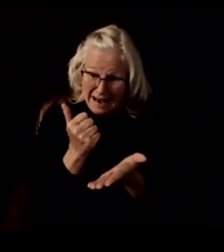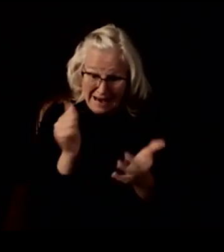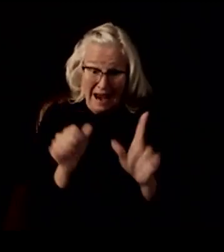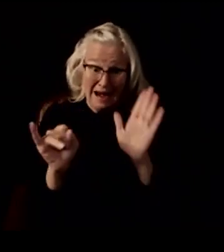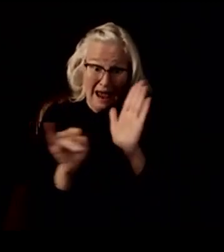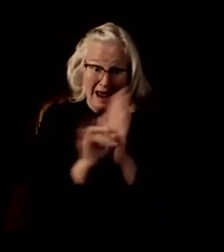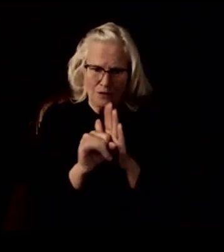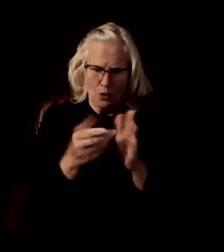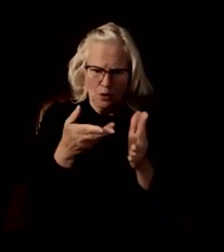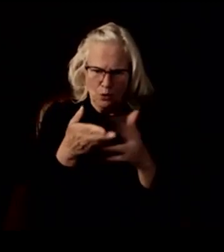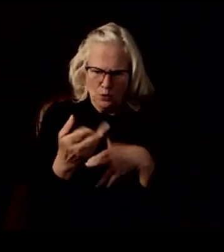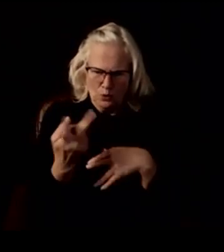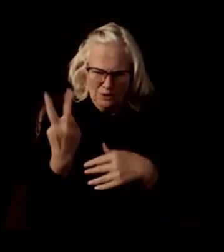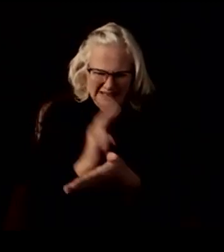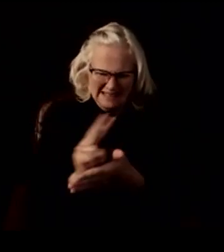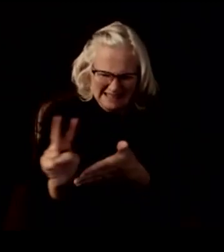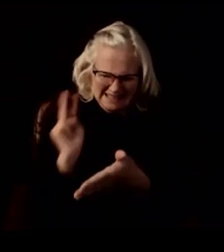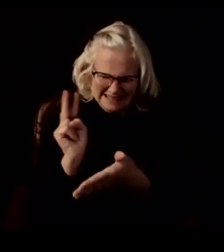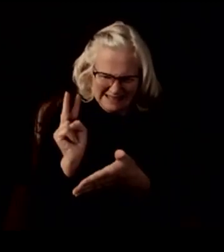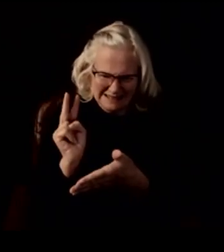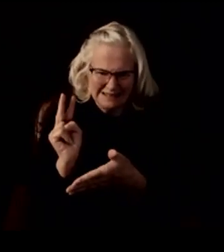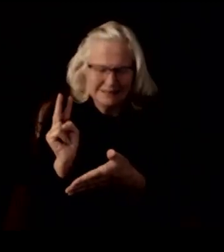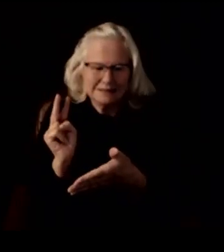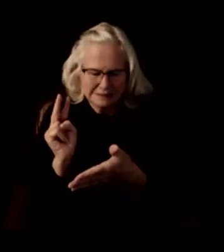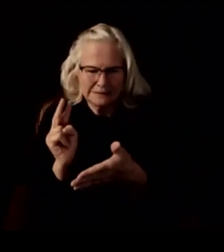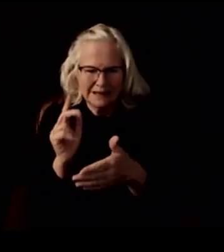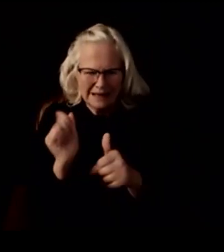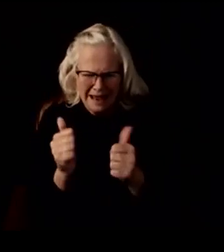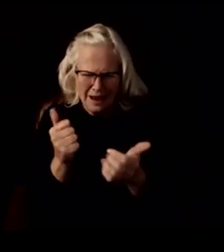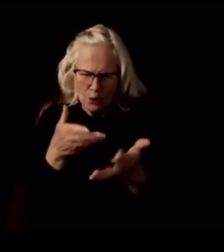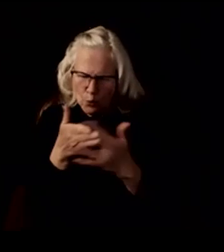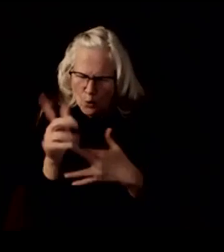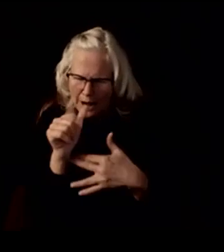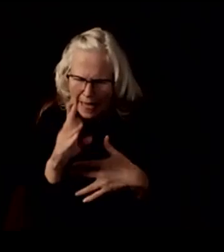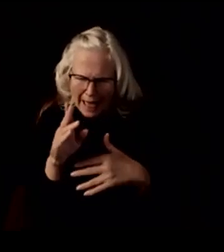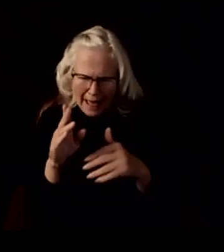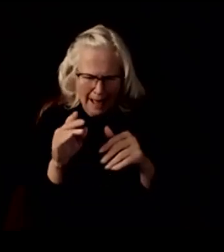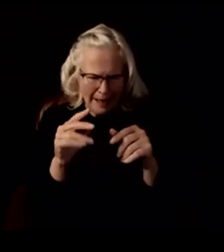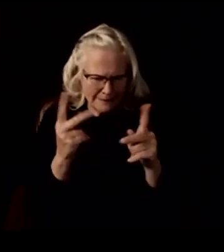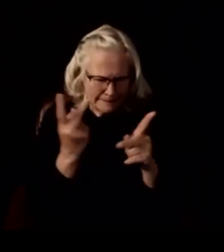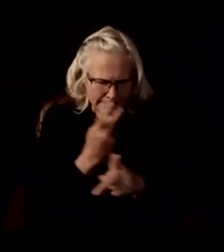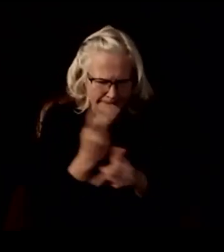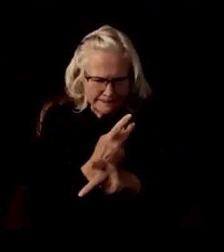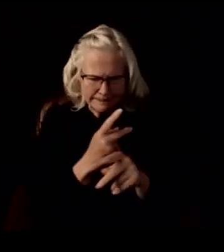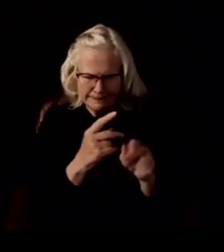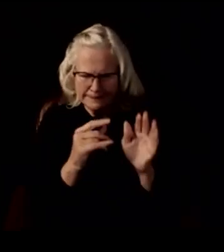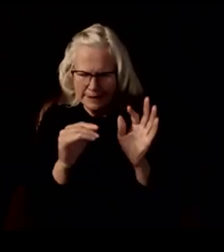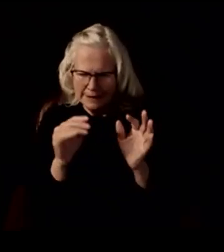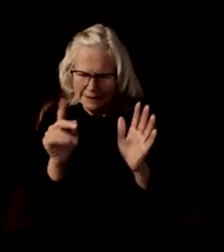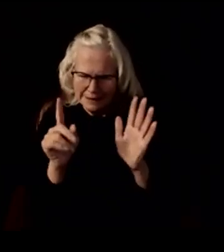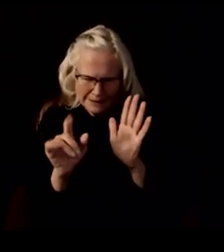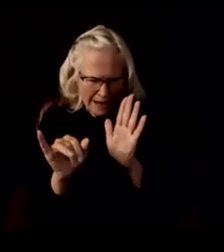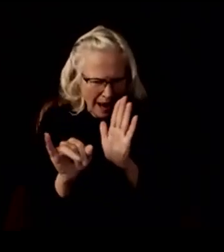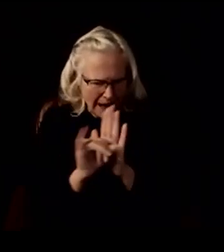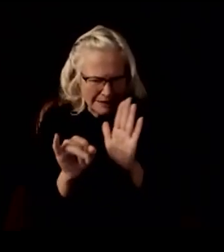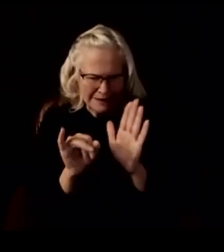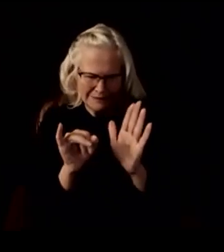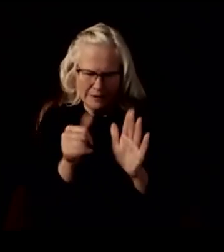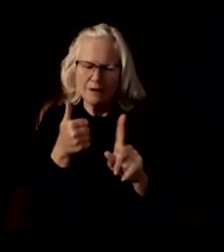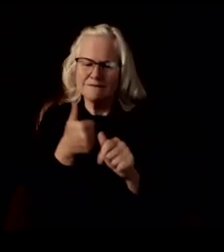to differentiate what were positive cases associated with that versus what are the cases that are coming in